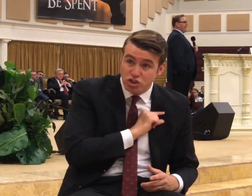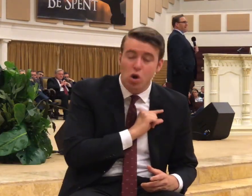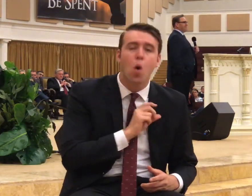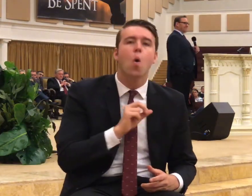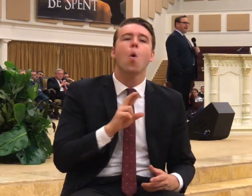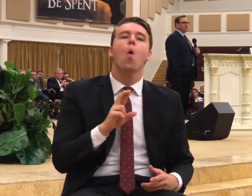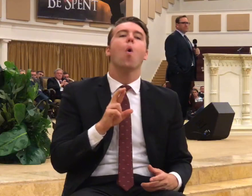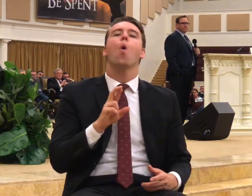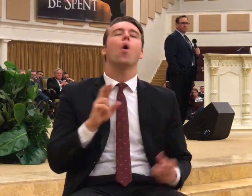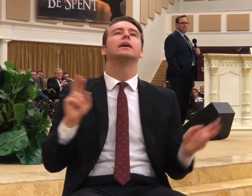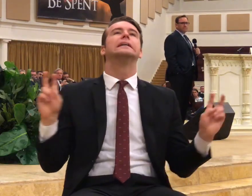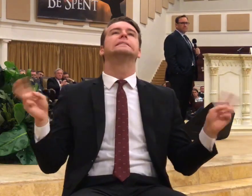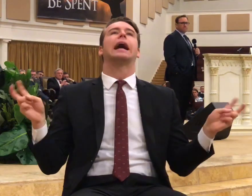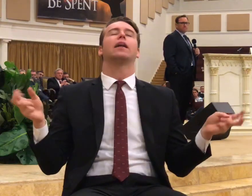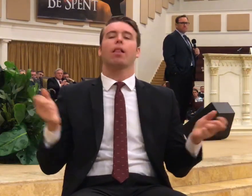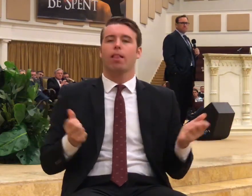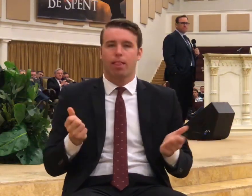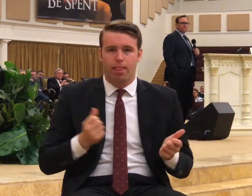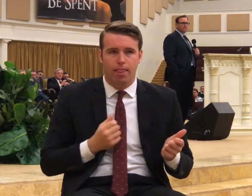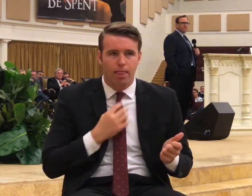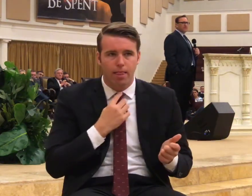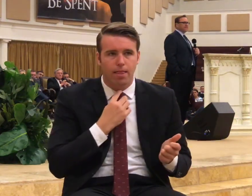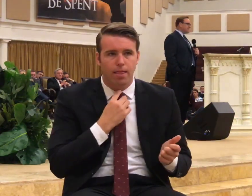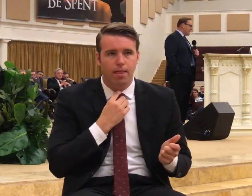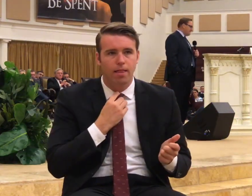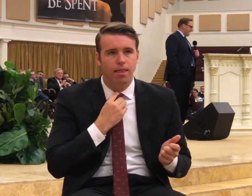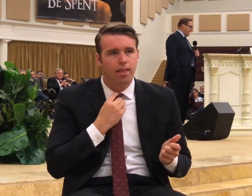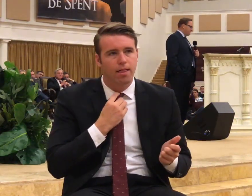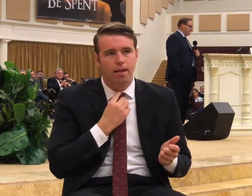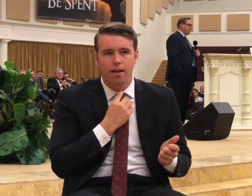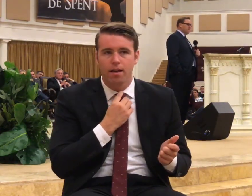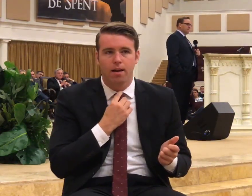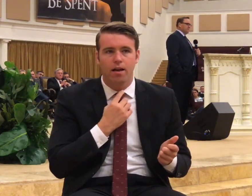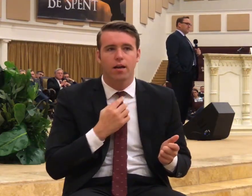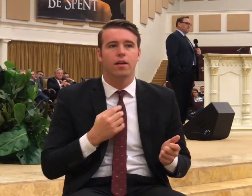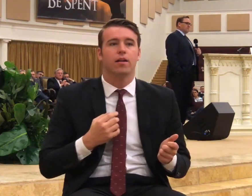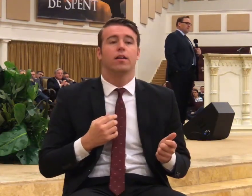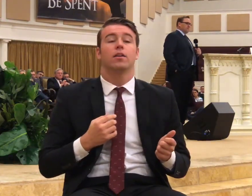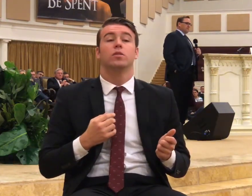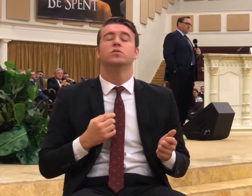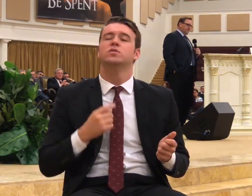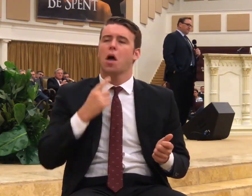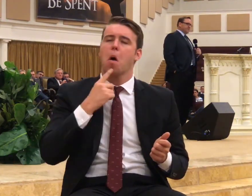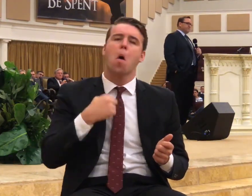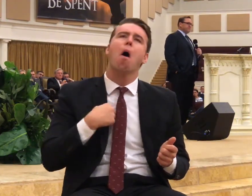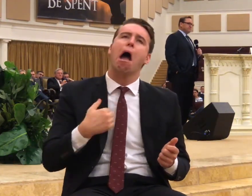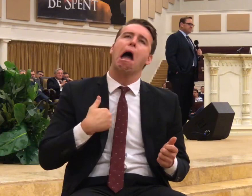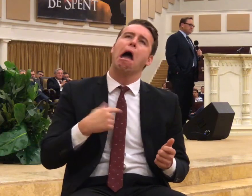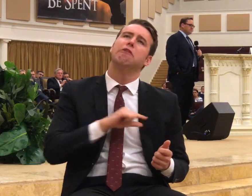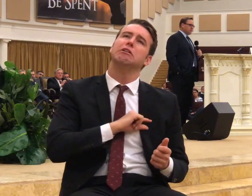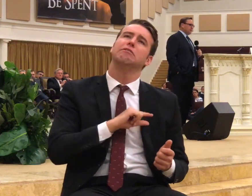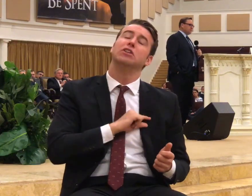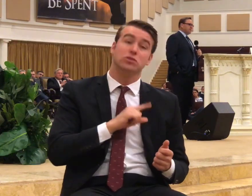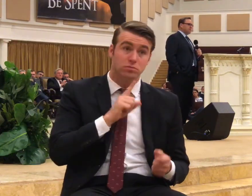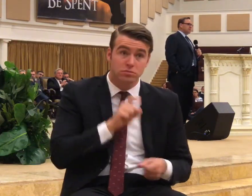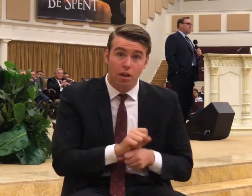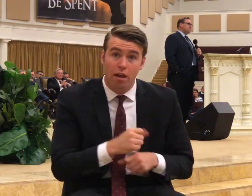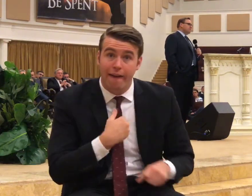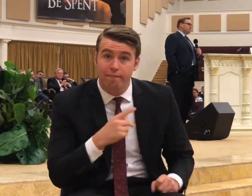do they just have a title? Do they say they have conviction?